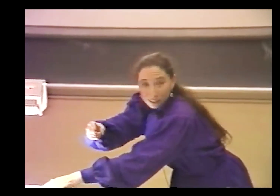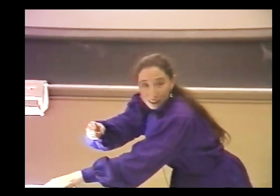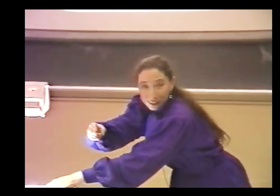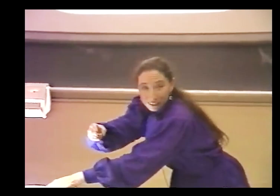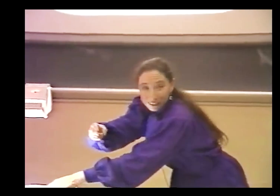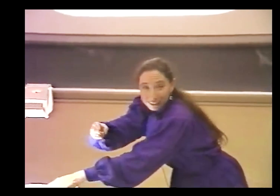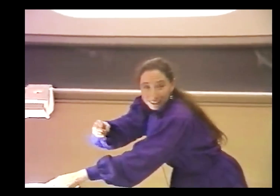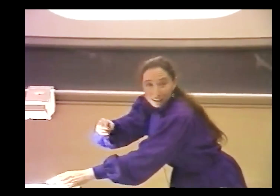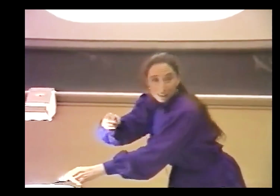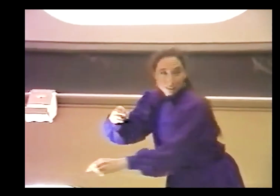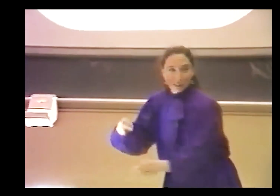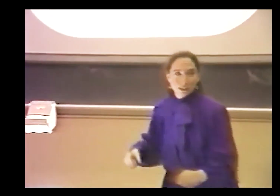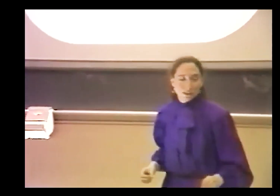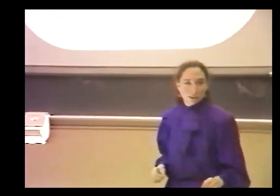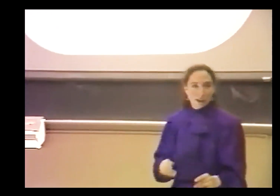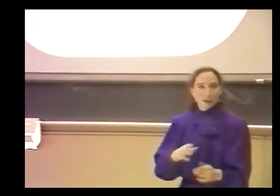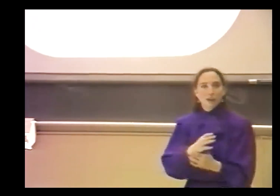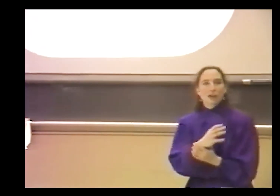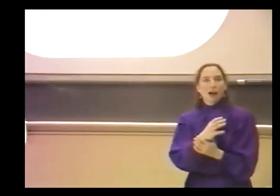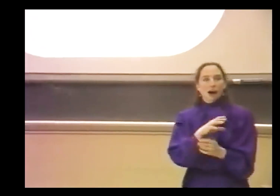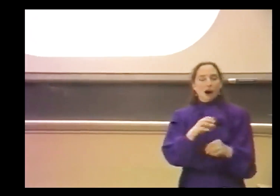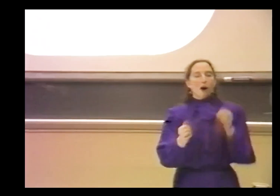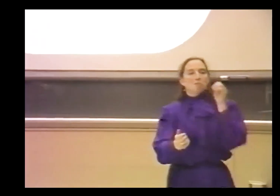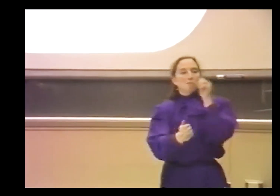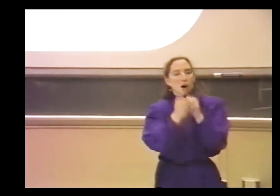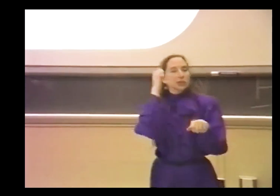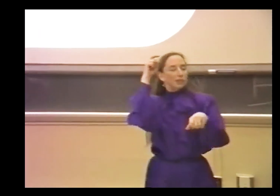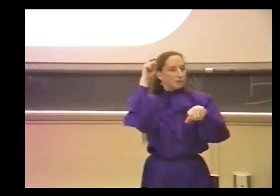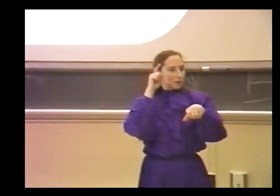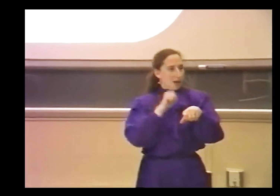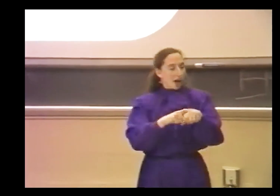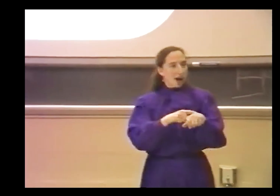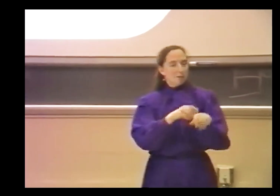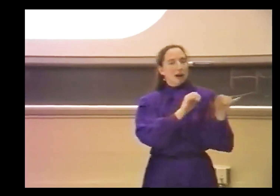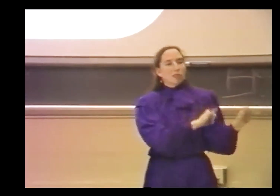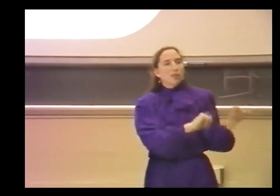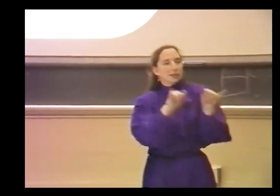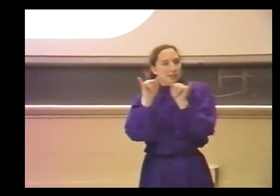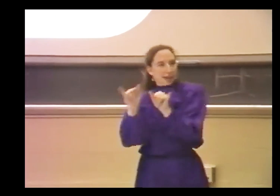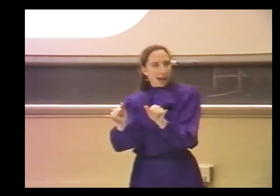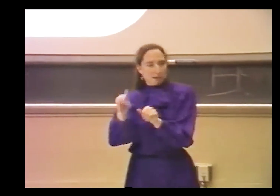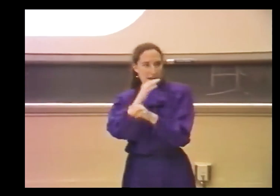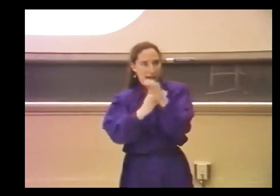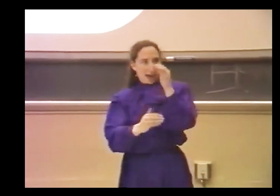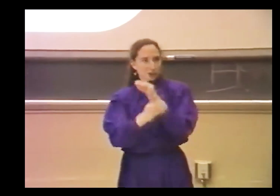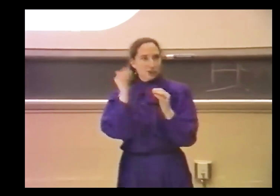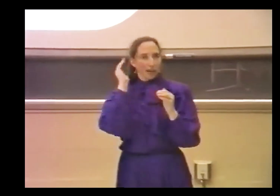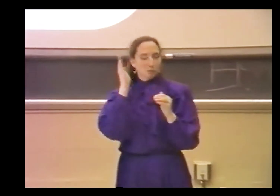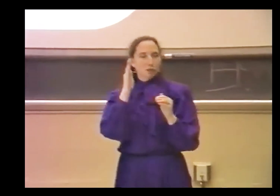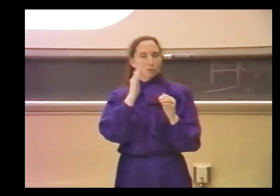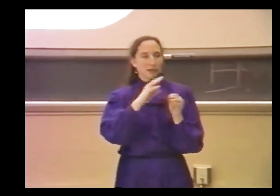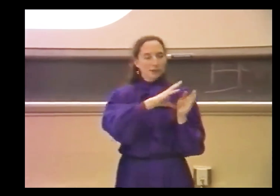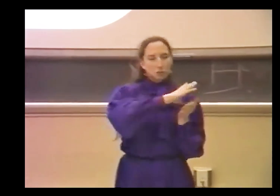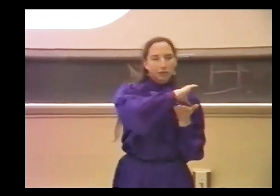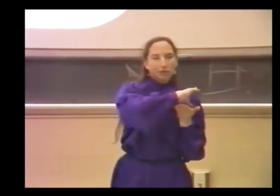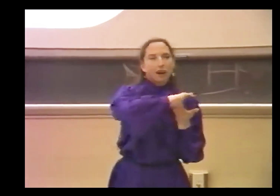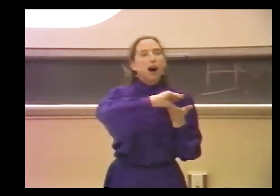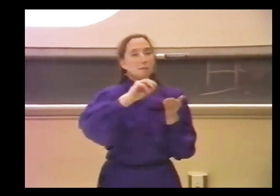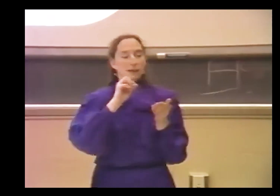there, okay. Most of the time, the same hand shape will be sort of copied